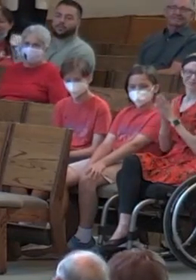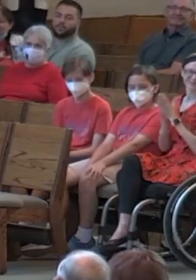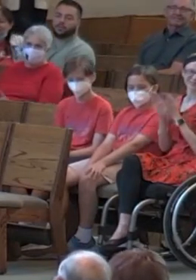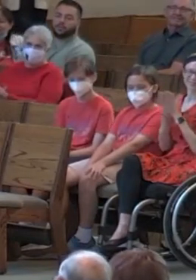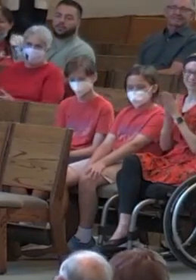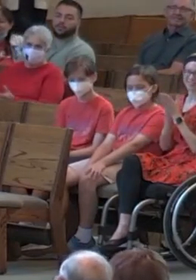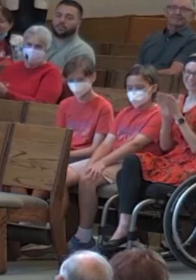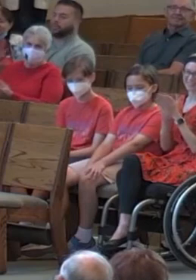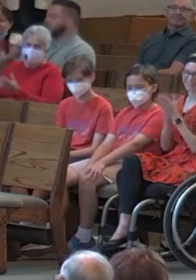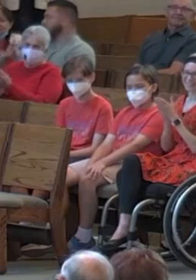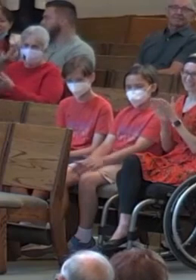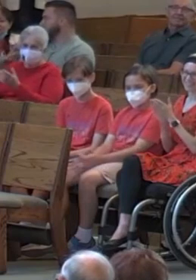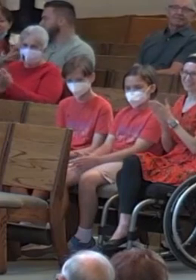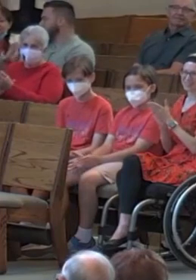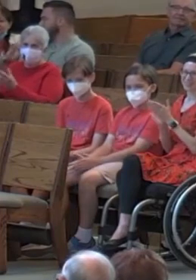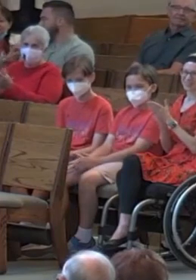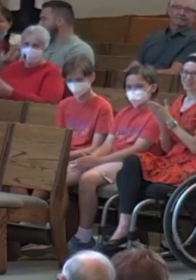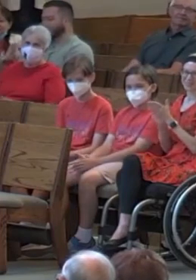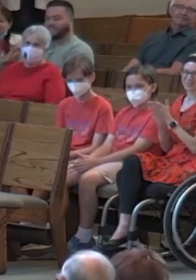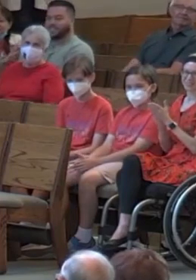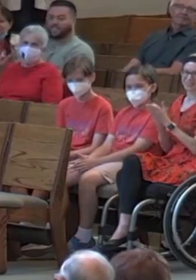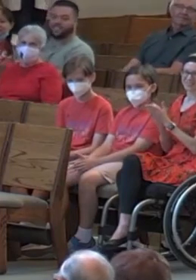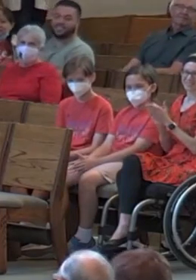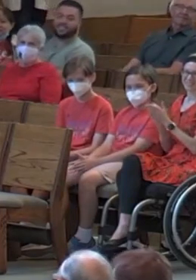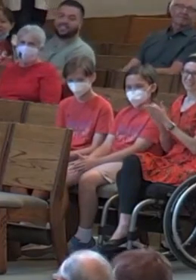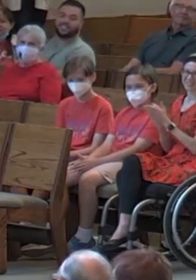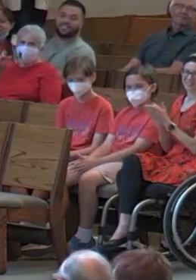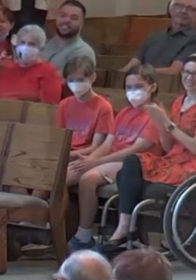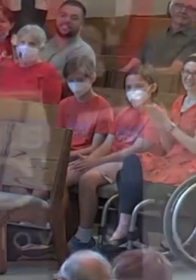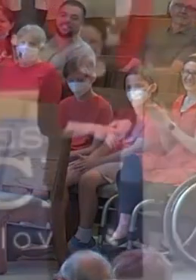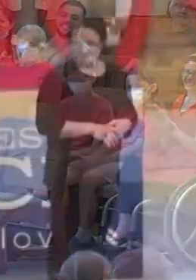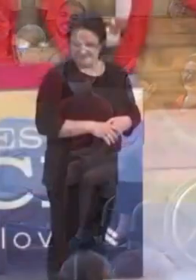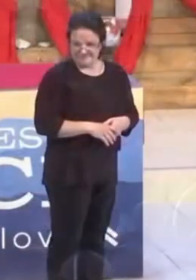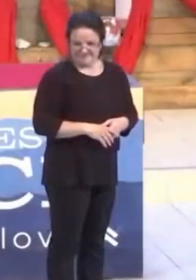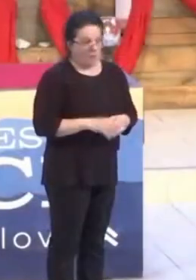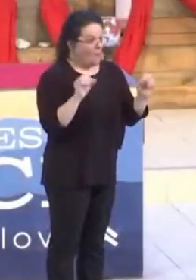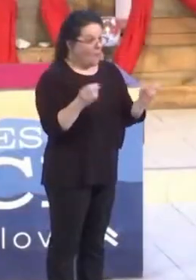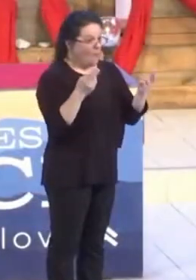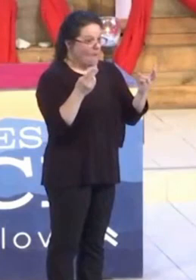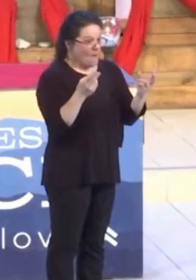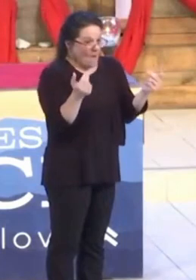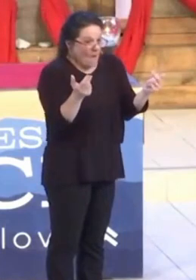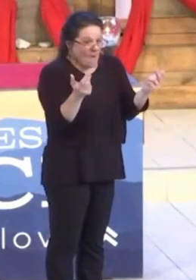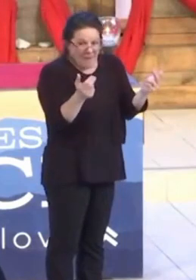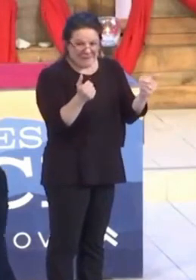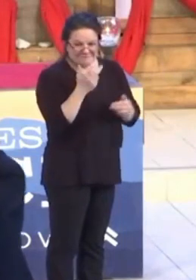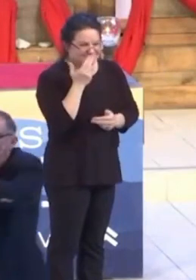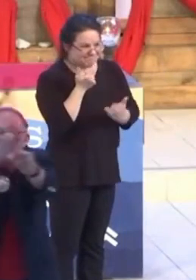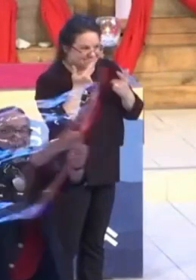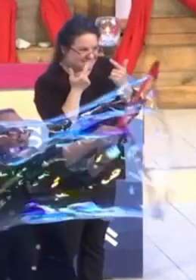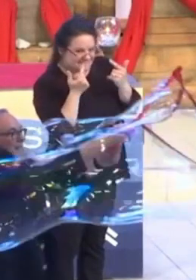Yeah, that's what we're talking about. And then they're just kind of like, yeah. I hate being. Oh! They're kind of like, yeah. Why am I